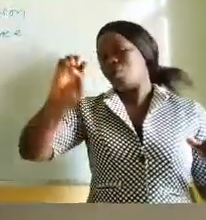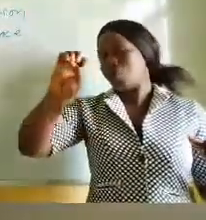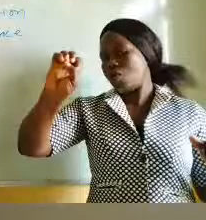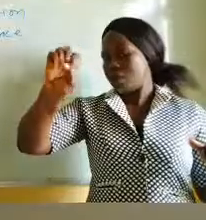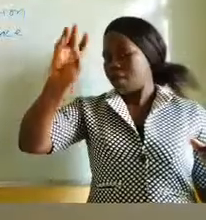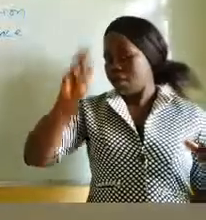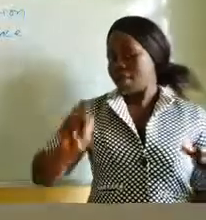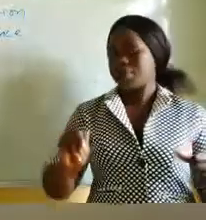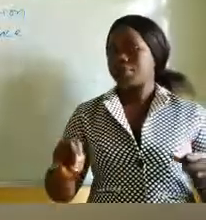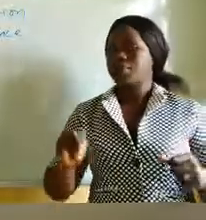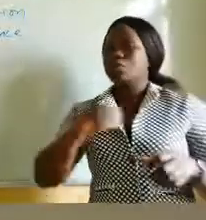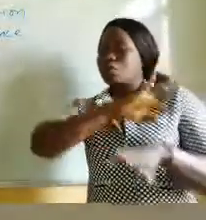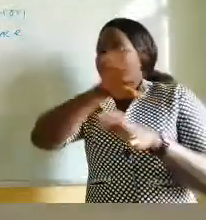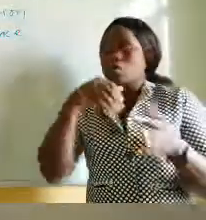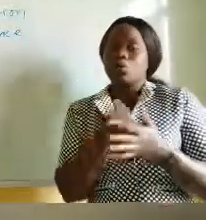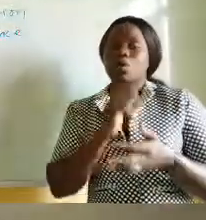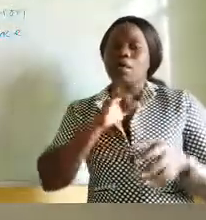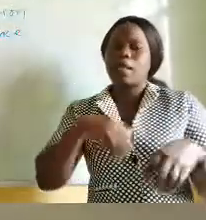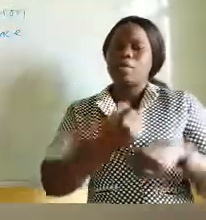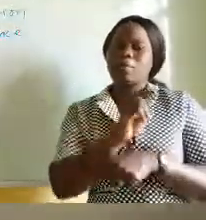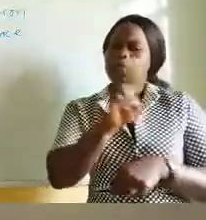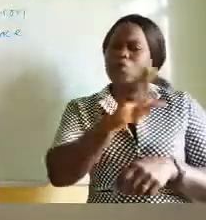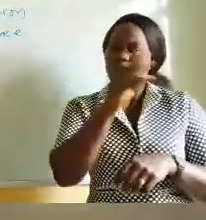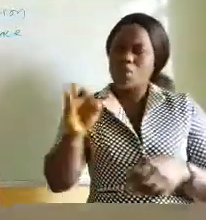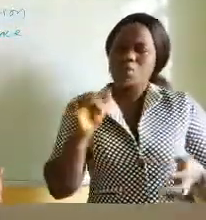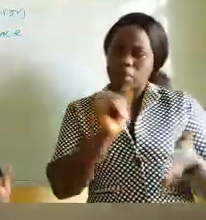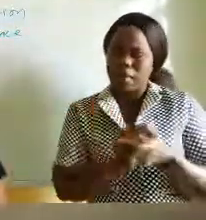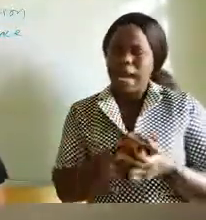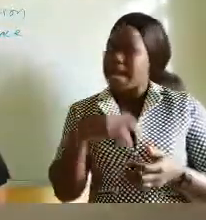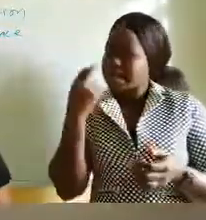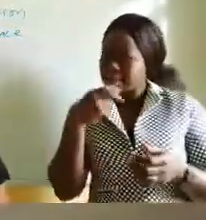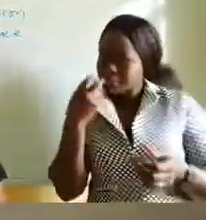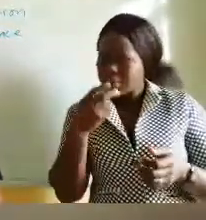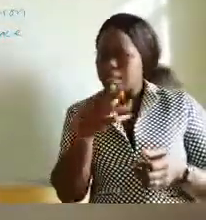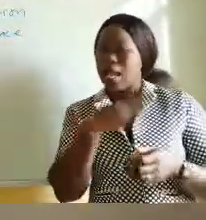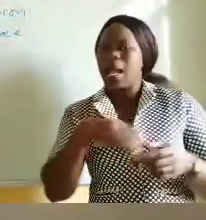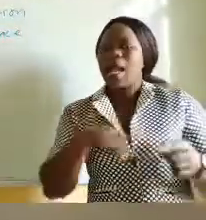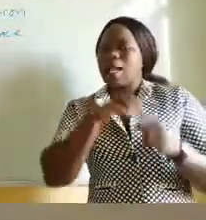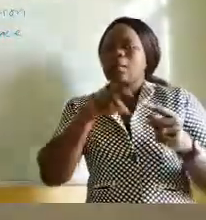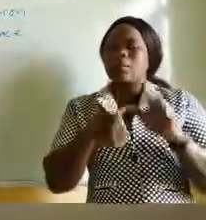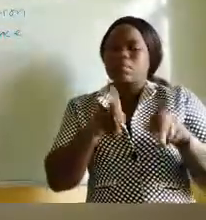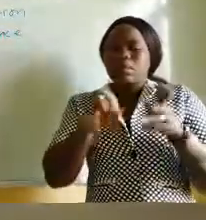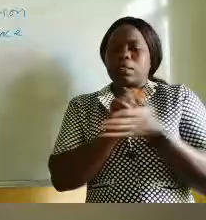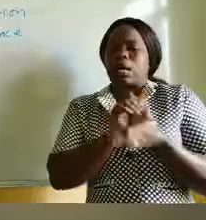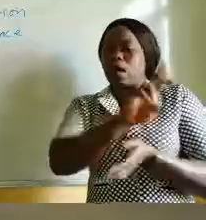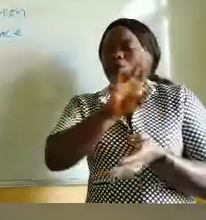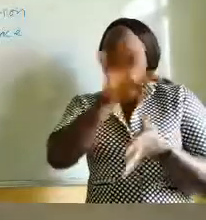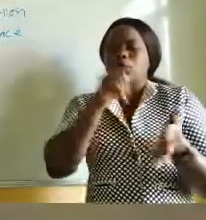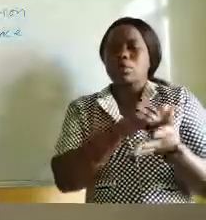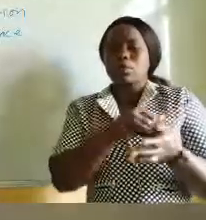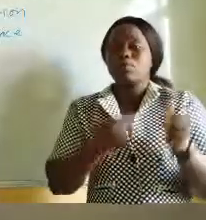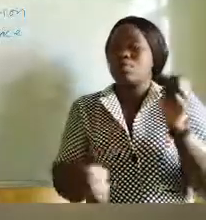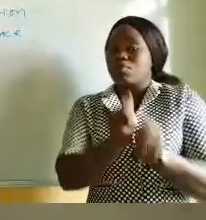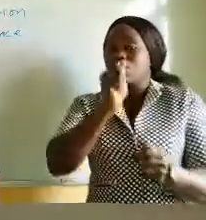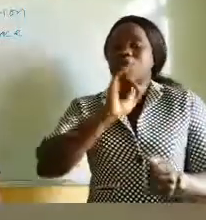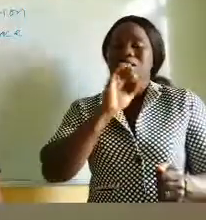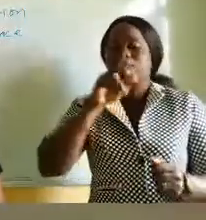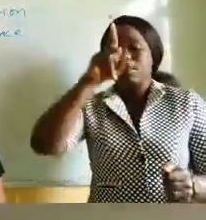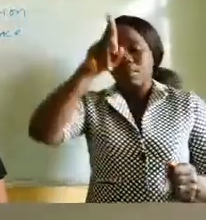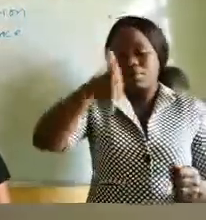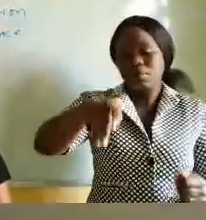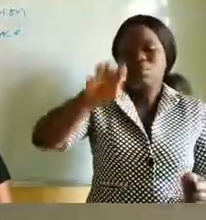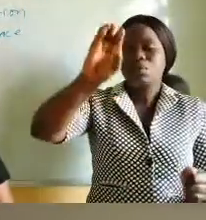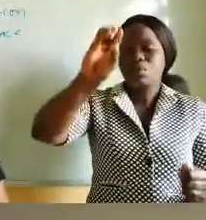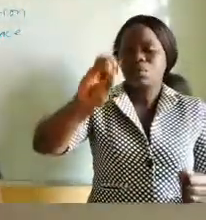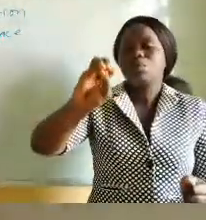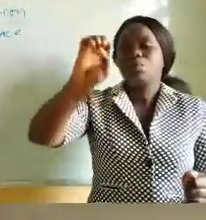of figures of speech. But those that use it most, they are the poets. Because in poem, if you